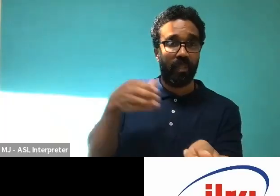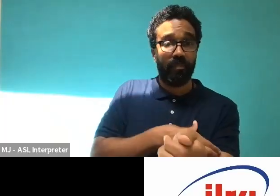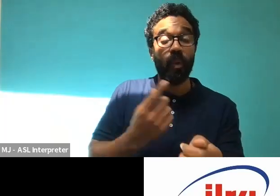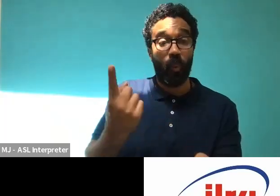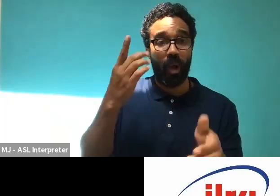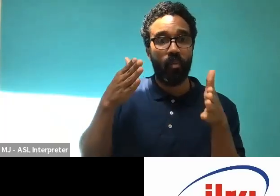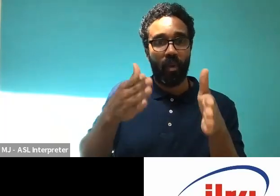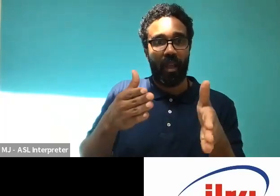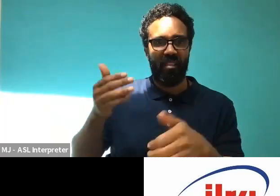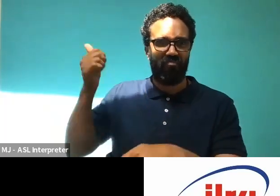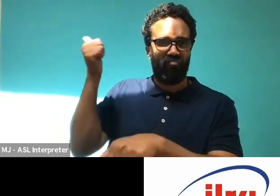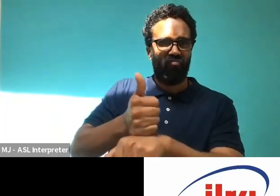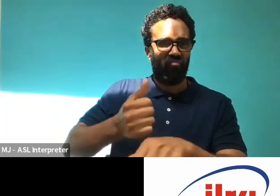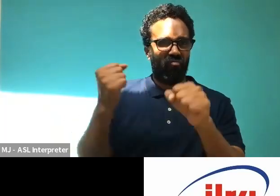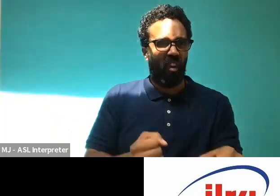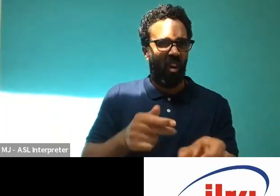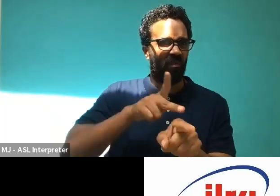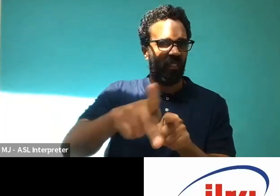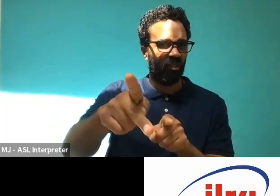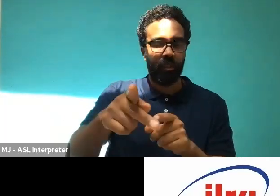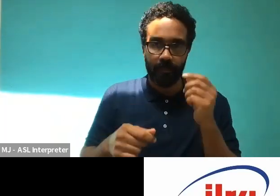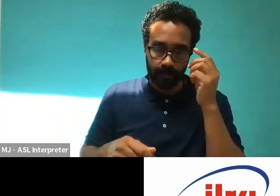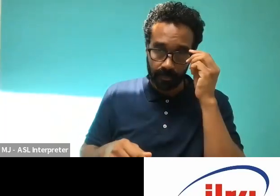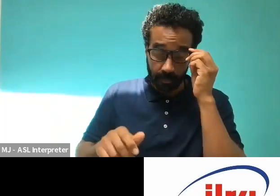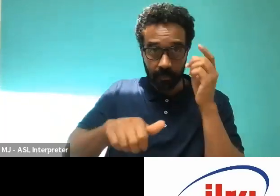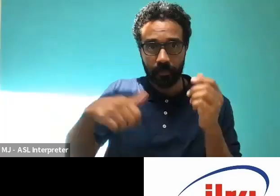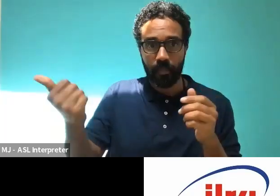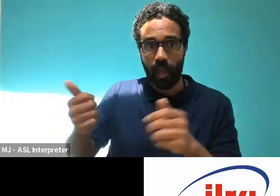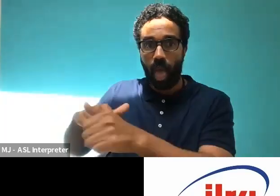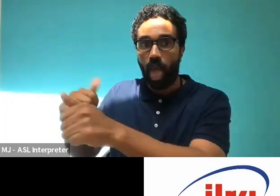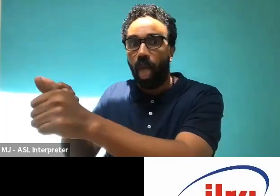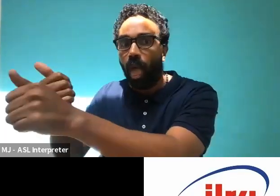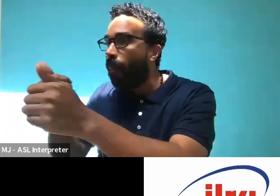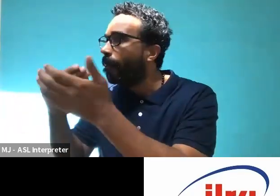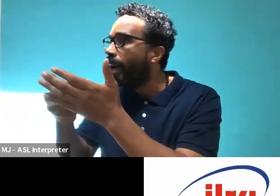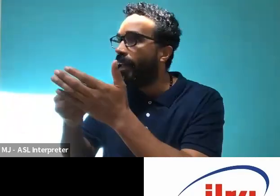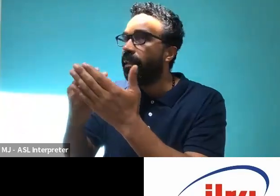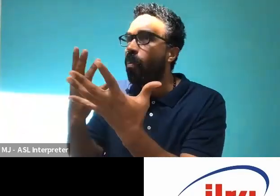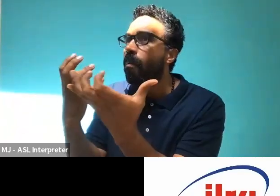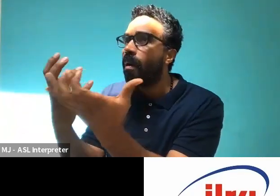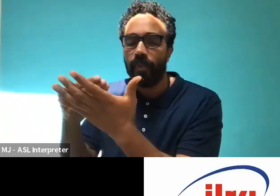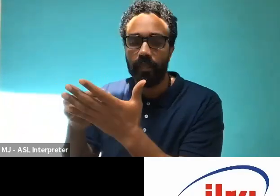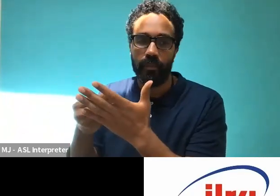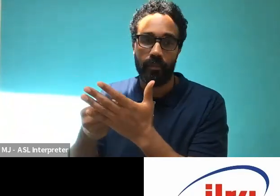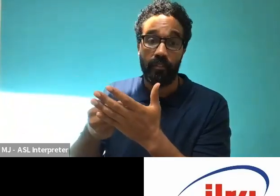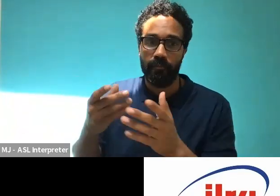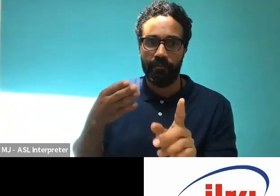drift. Another way that I see that drift is chasing after money. And some of